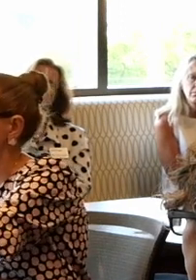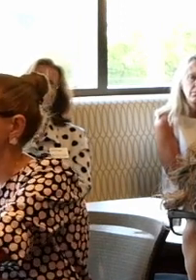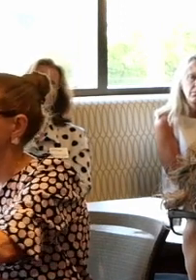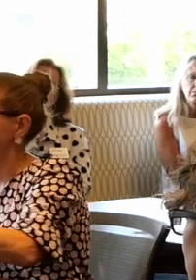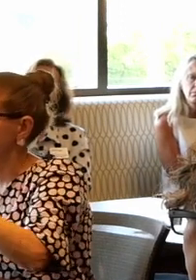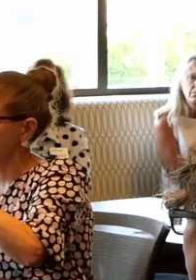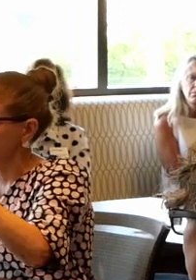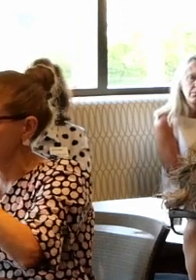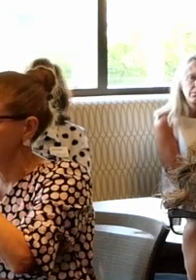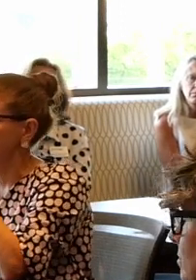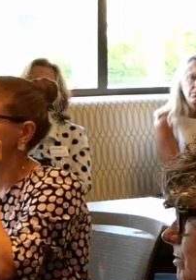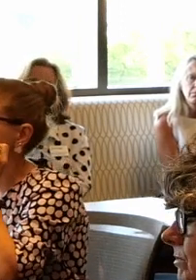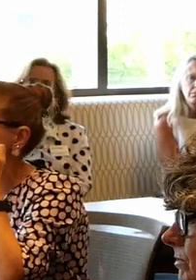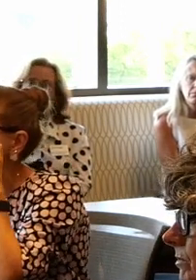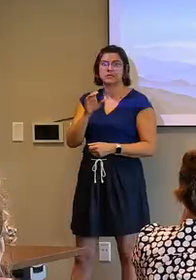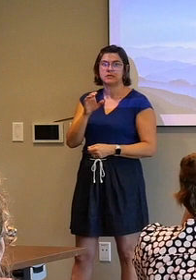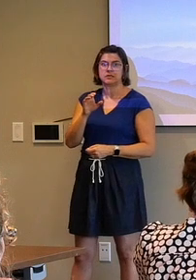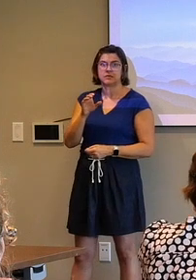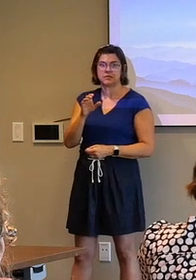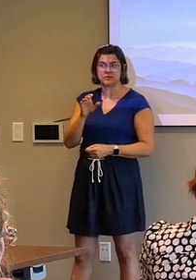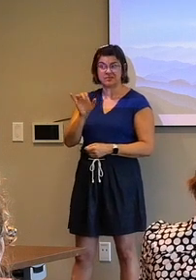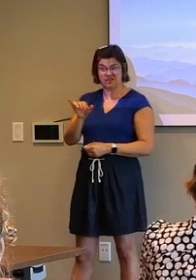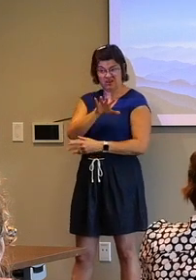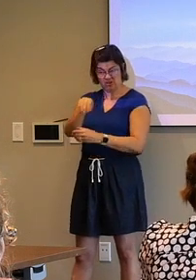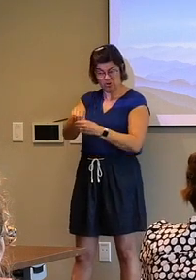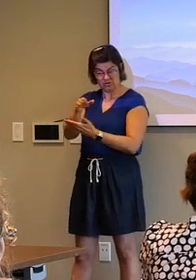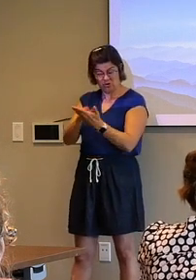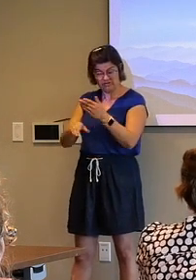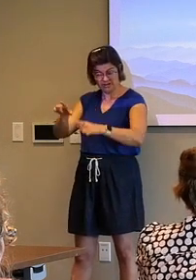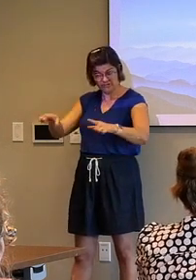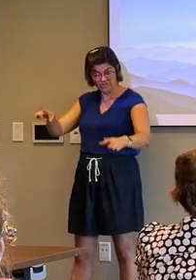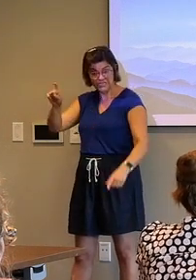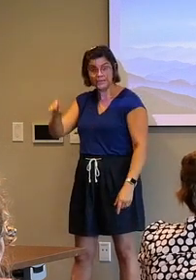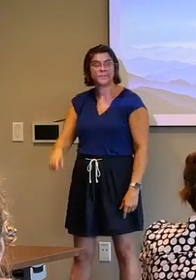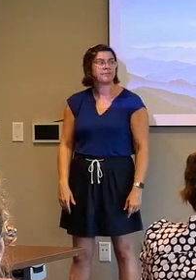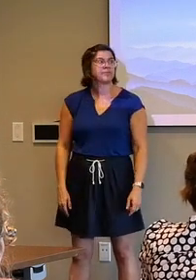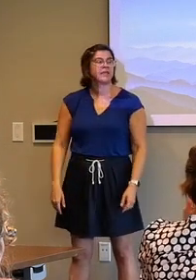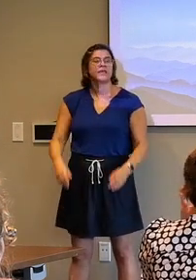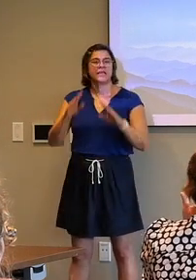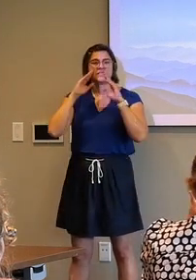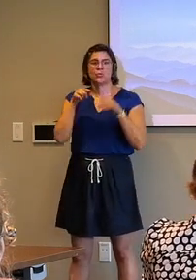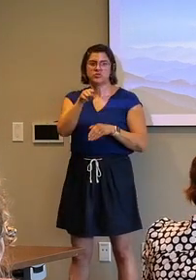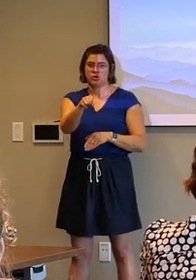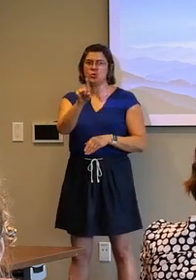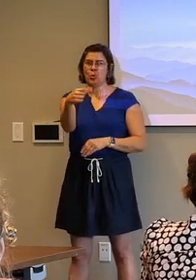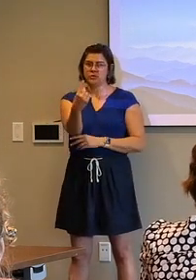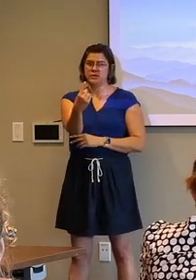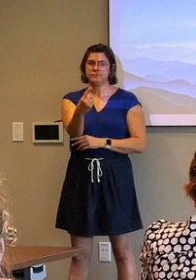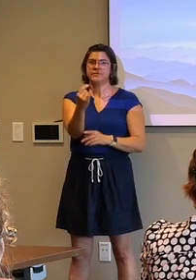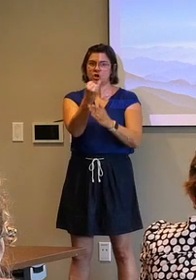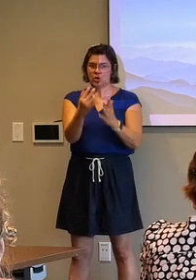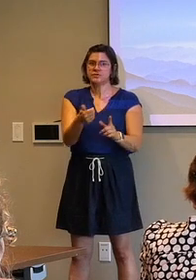children, were senior mm-hmm. citizens, were part of diversity, is that considered under there? This is just for you personally as the